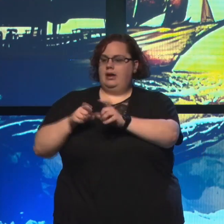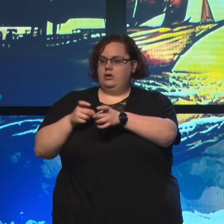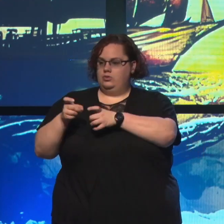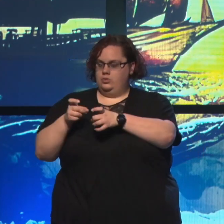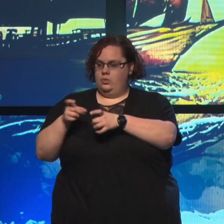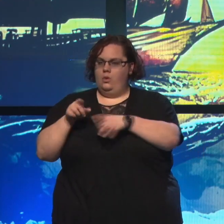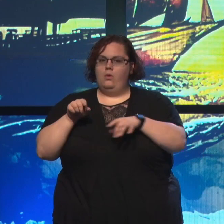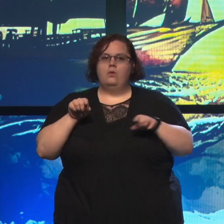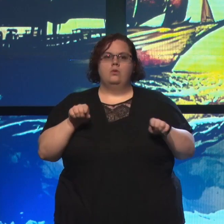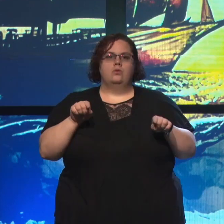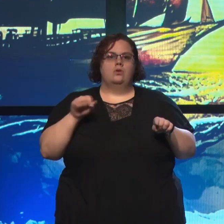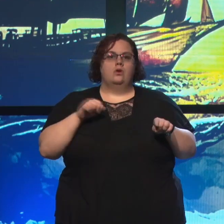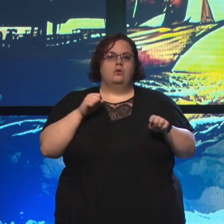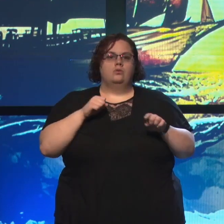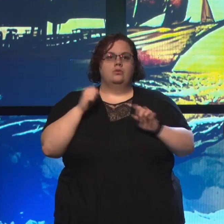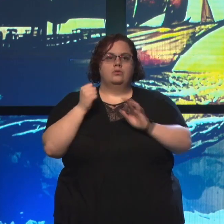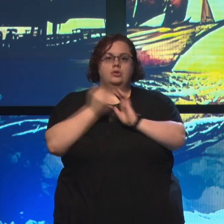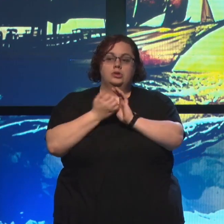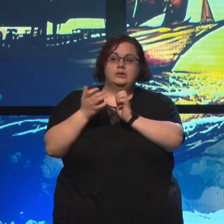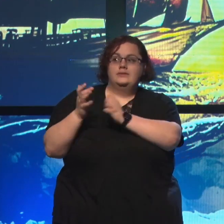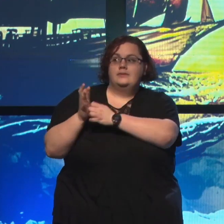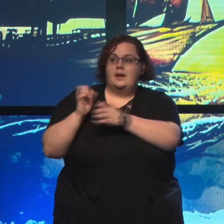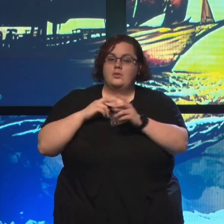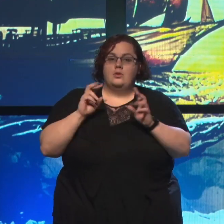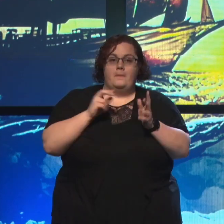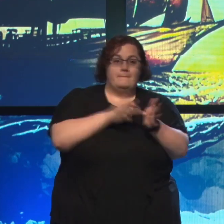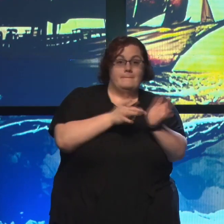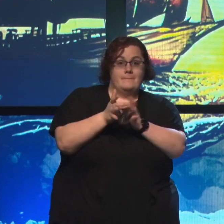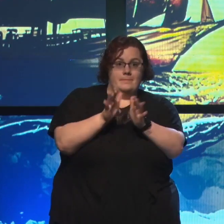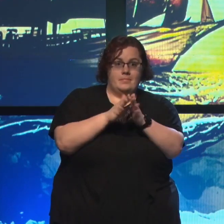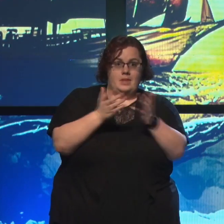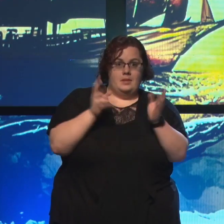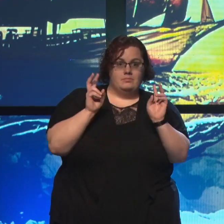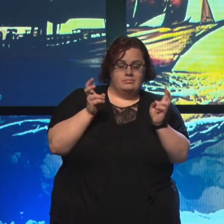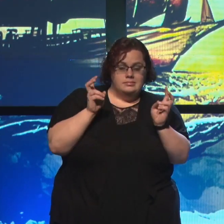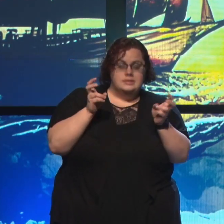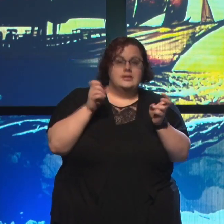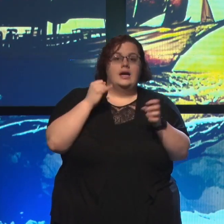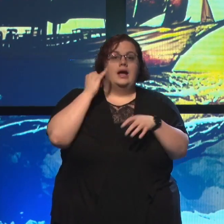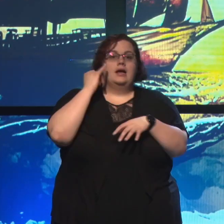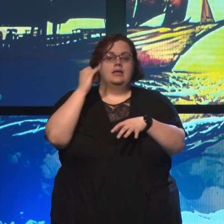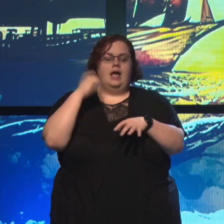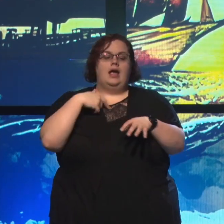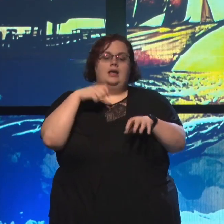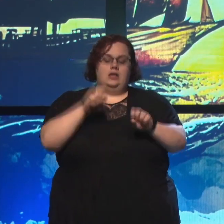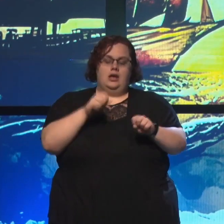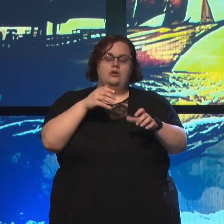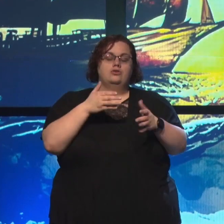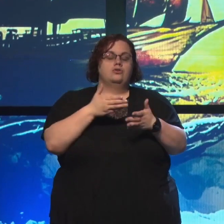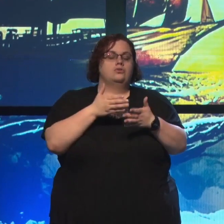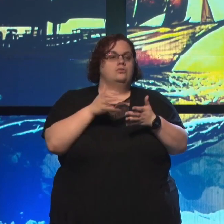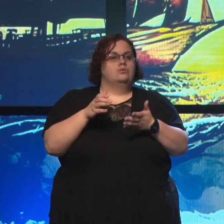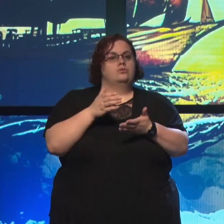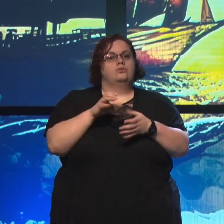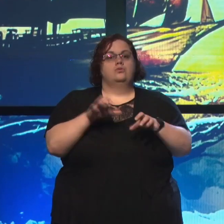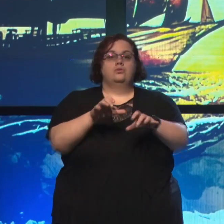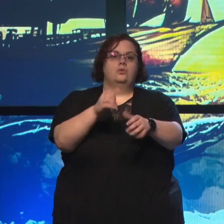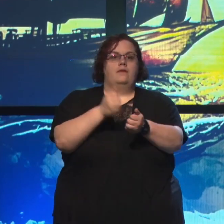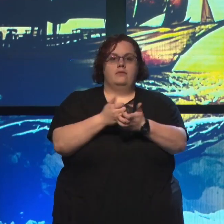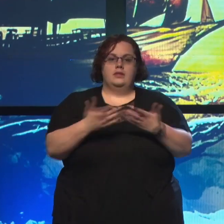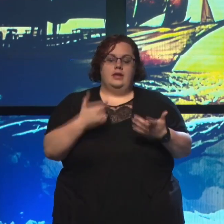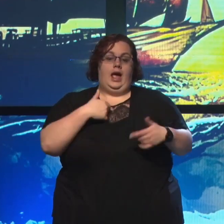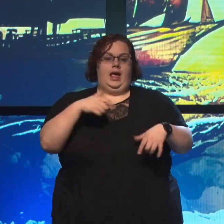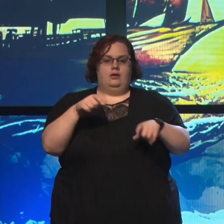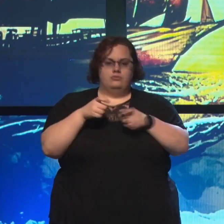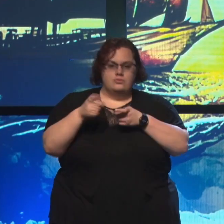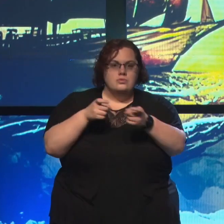we kind of crucify, if I can use a Bible word, if we crucify the idea that I can do it all, if we crucify the idea that I have control, if